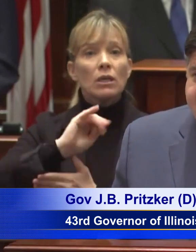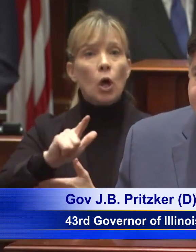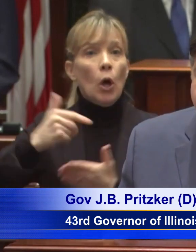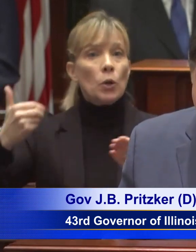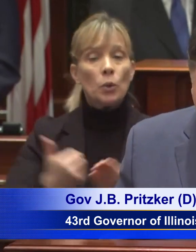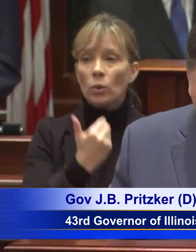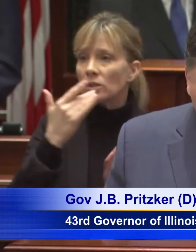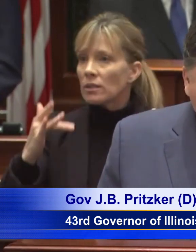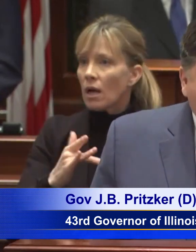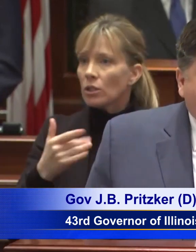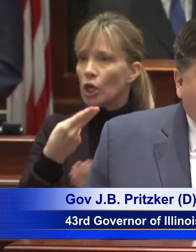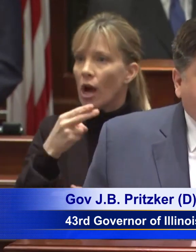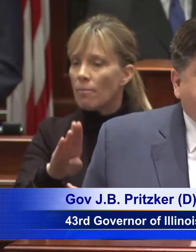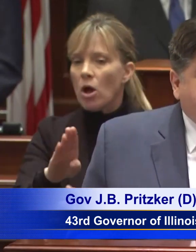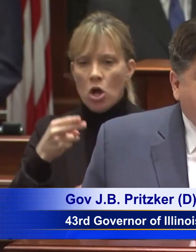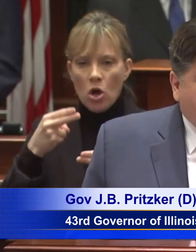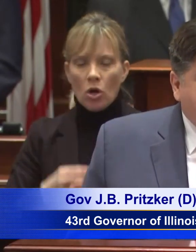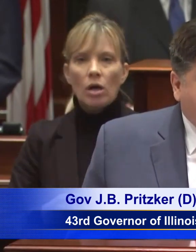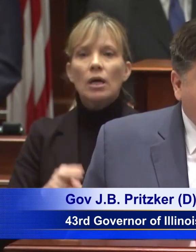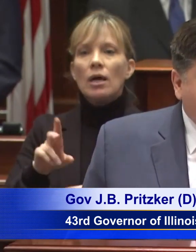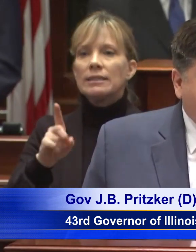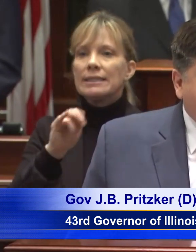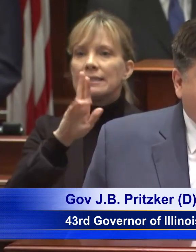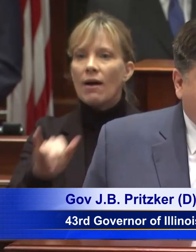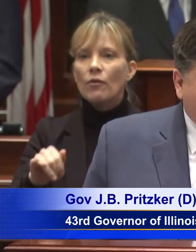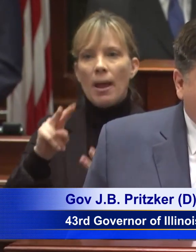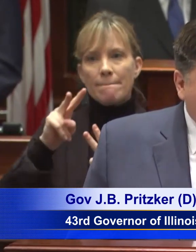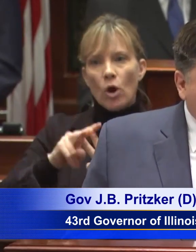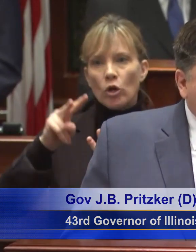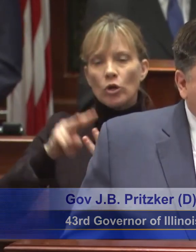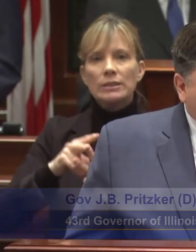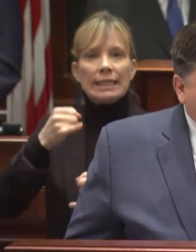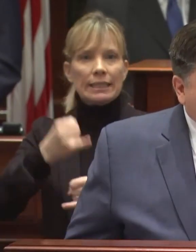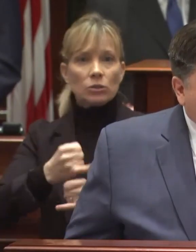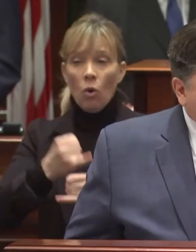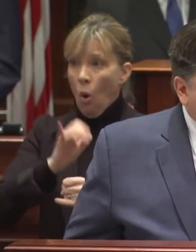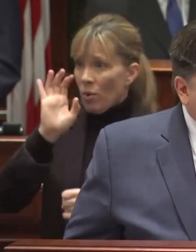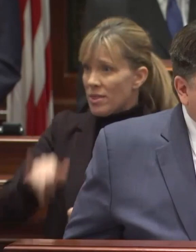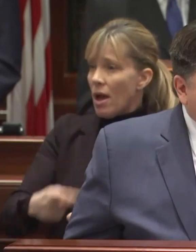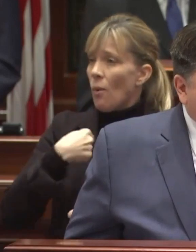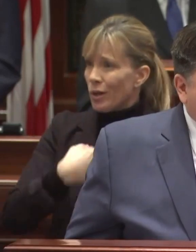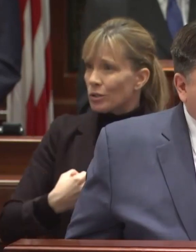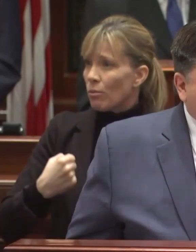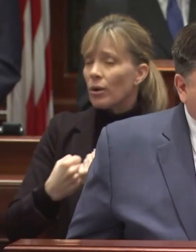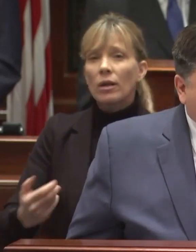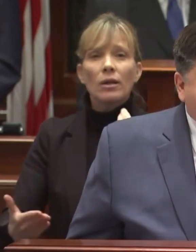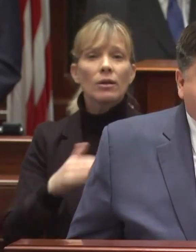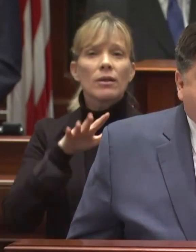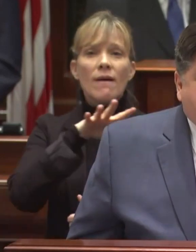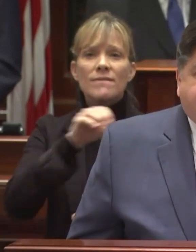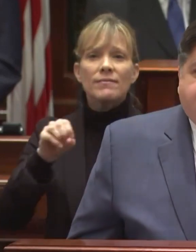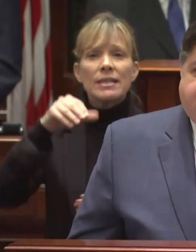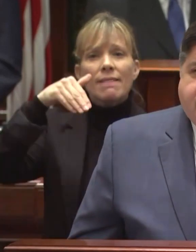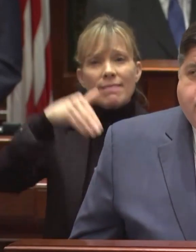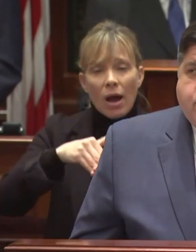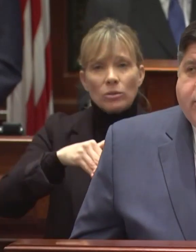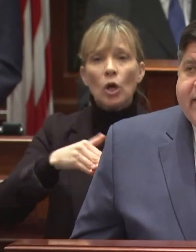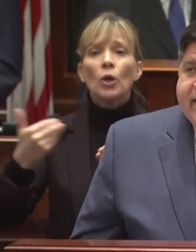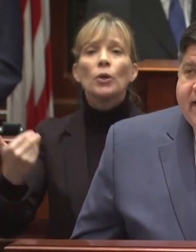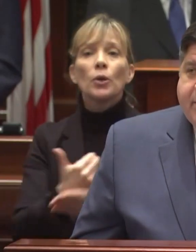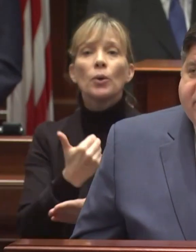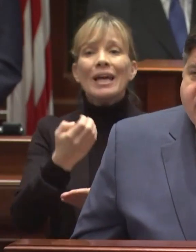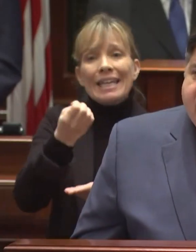new technology hub called Discovery Partners Institute. With it, we're supporting nearly 50,000